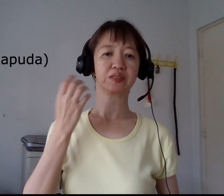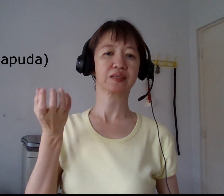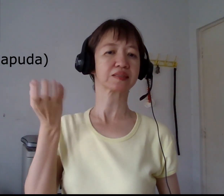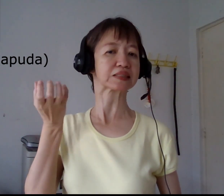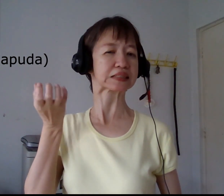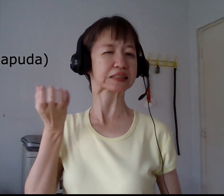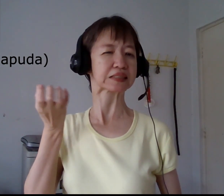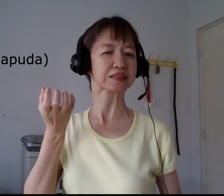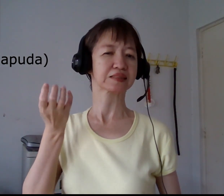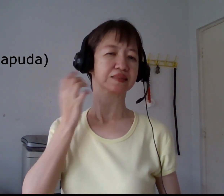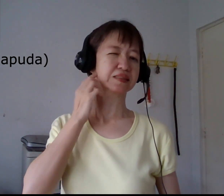toothache